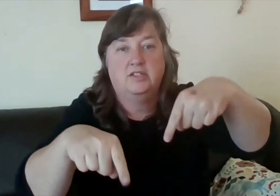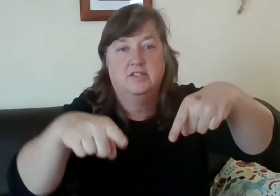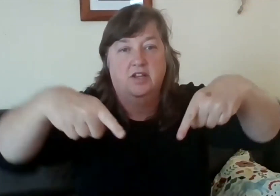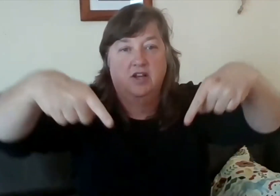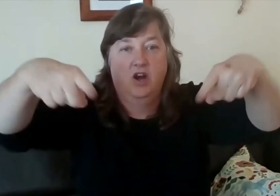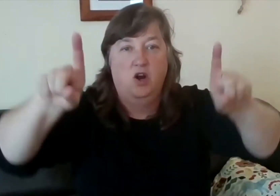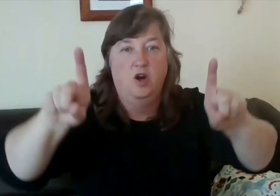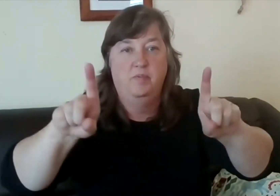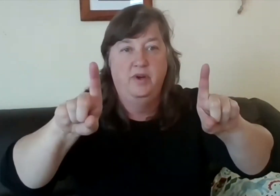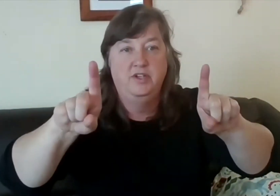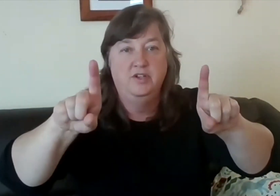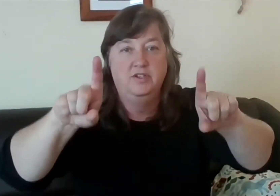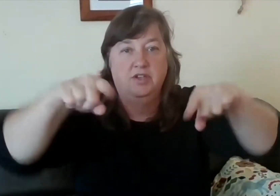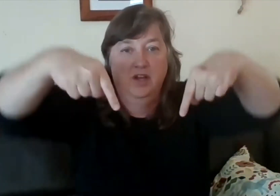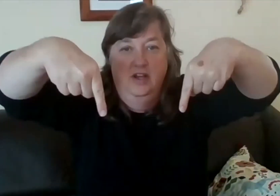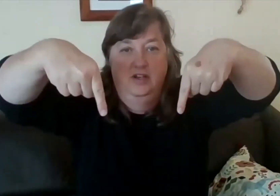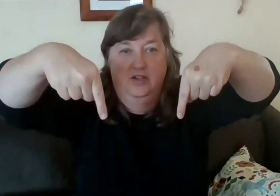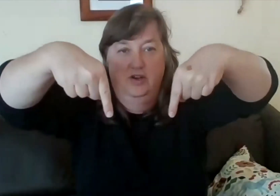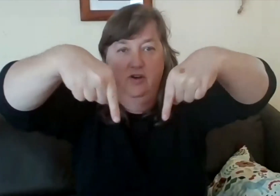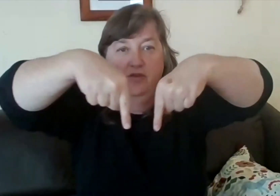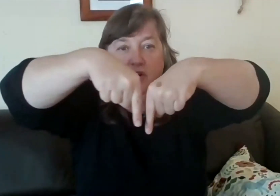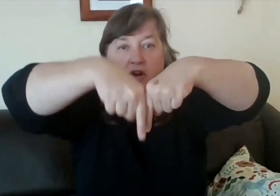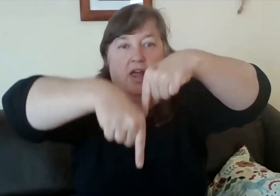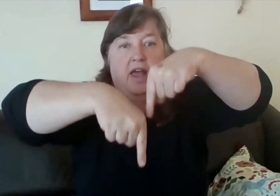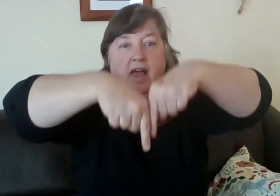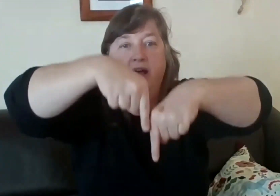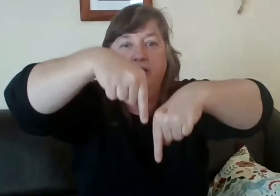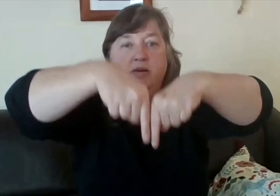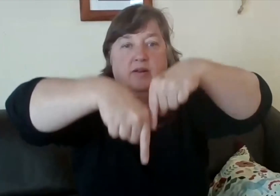Socks are pointers turned over and